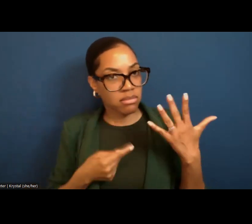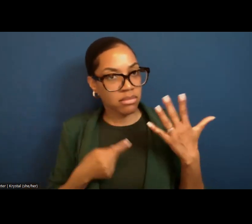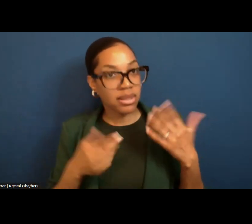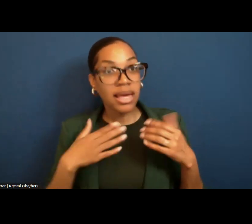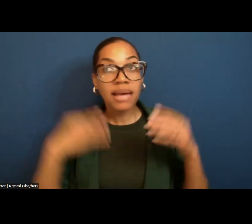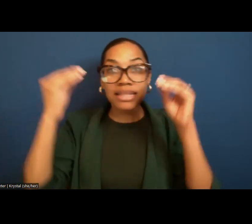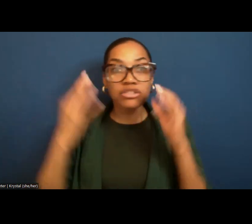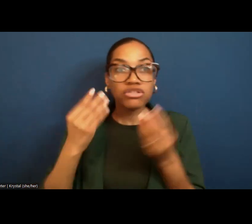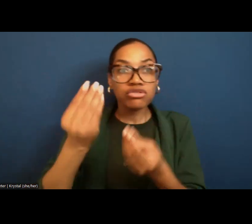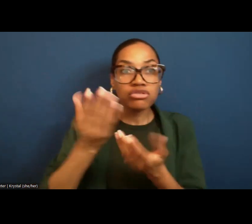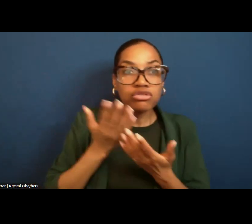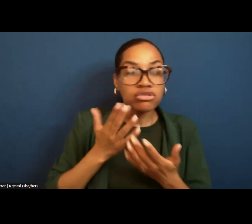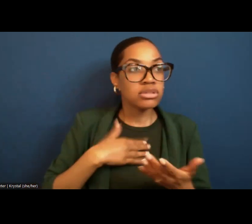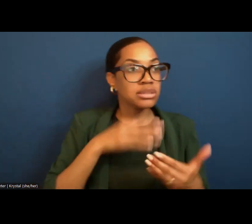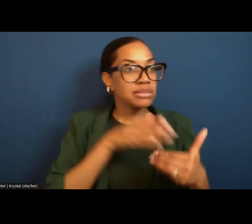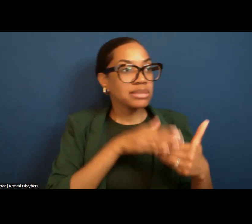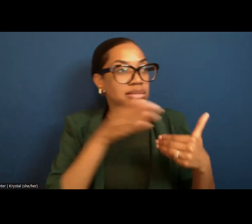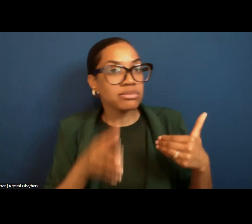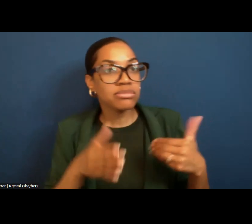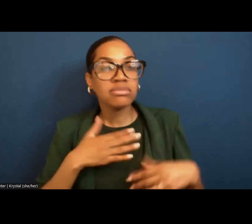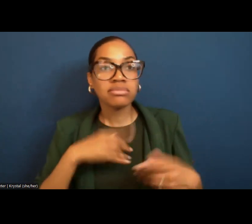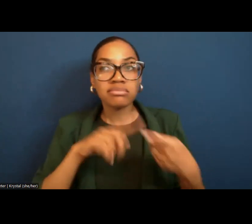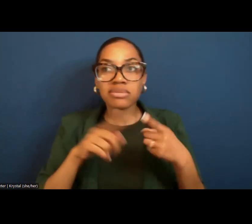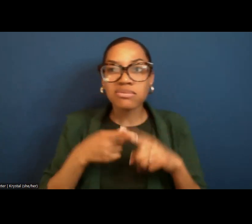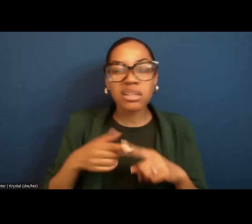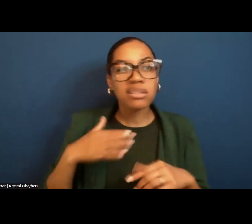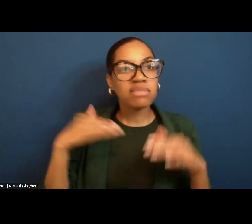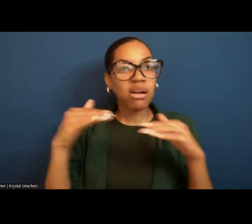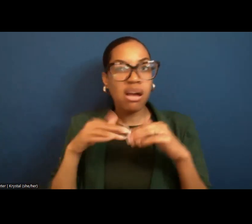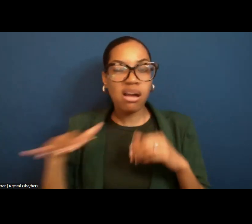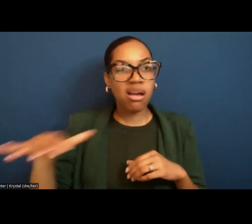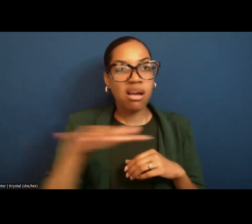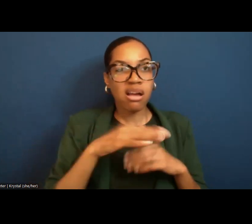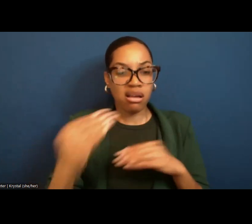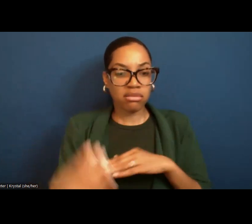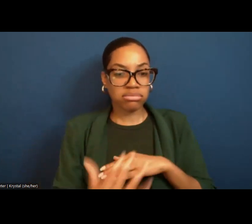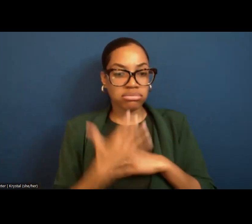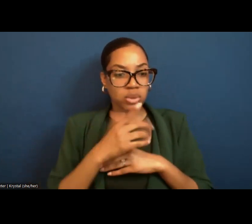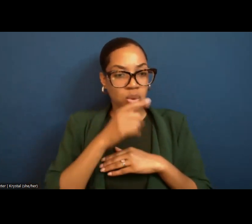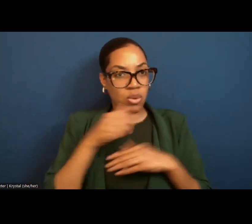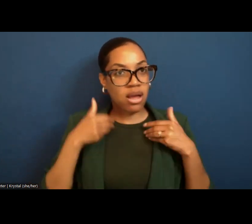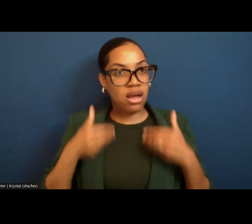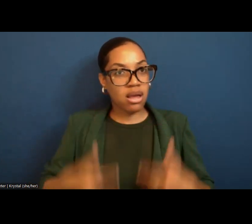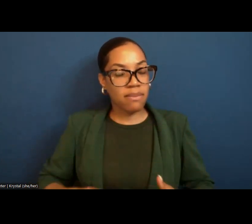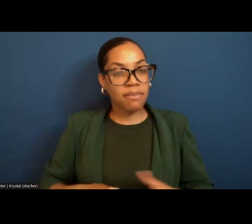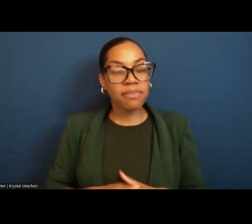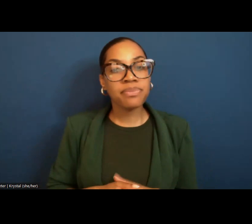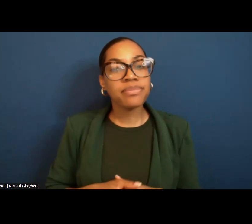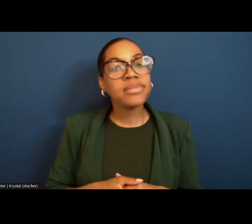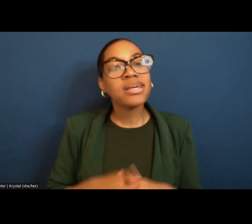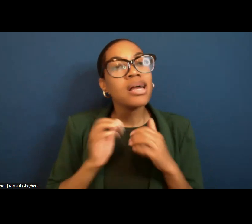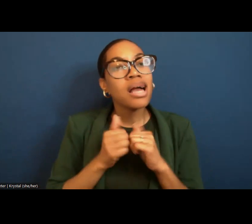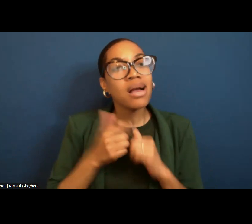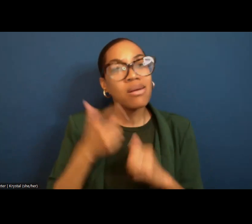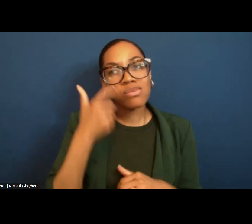teachers, my neighbors, store clerks? What do I learn from the media about myself? How am I represented in the cultural images around